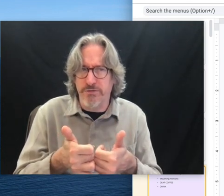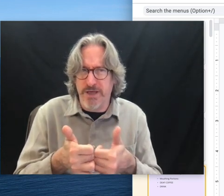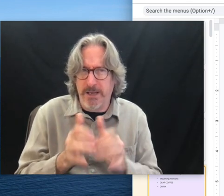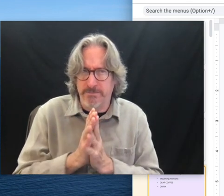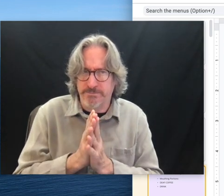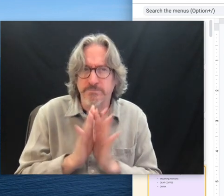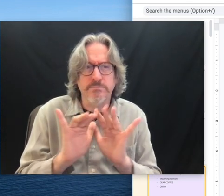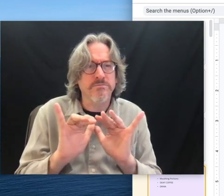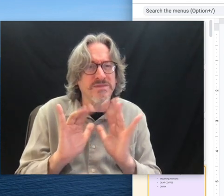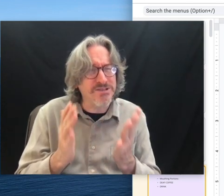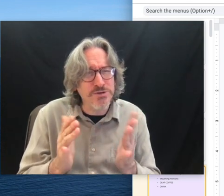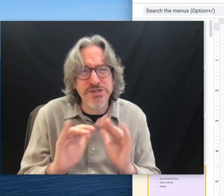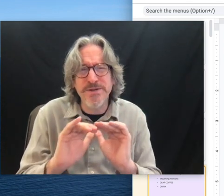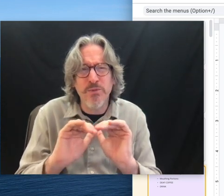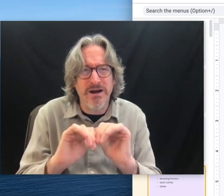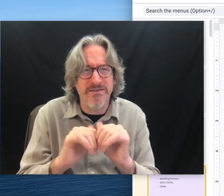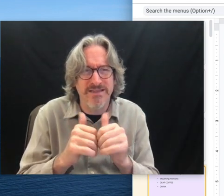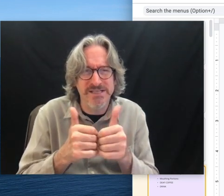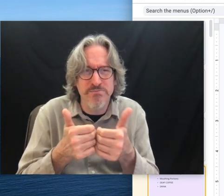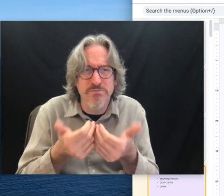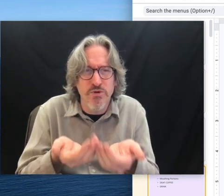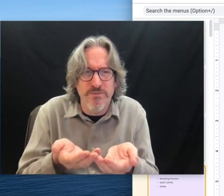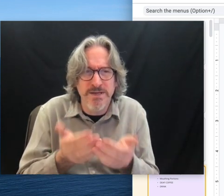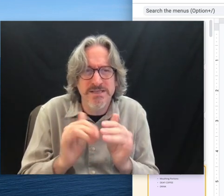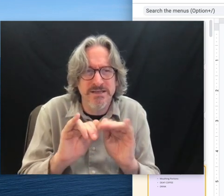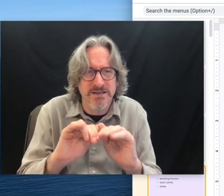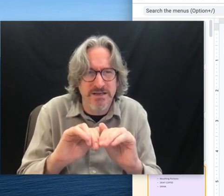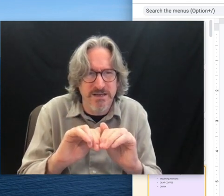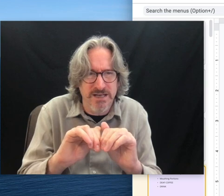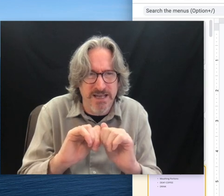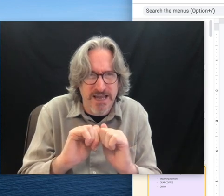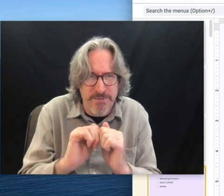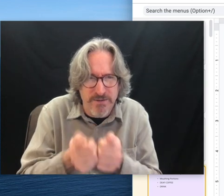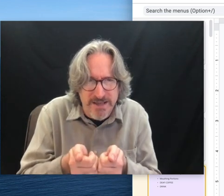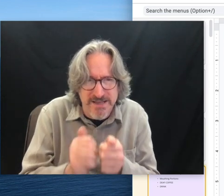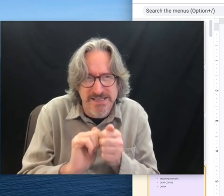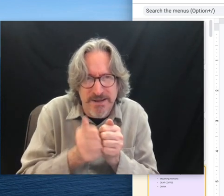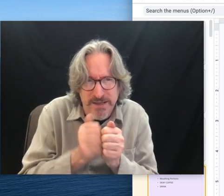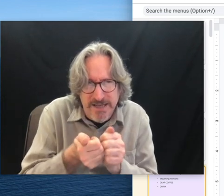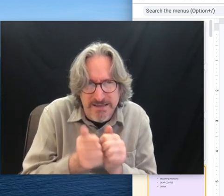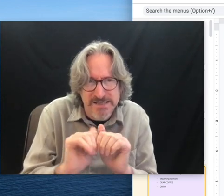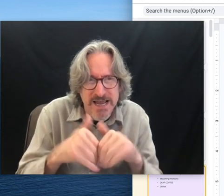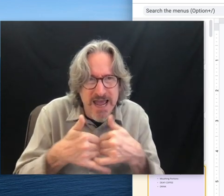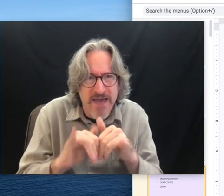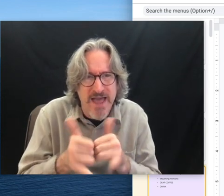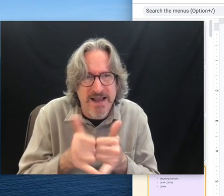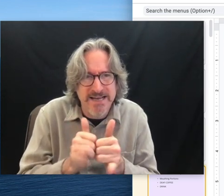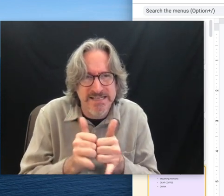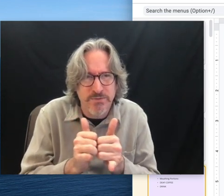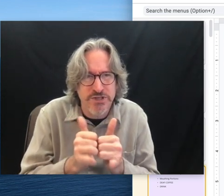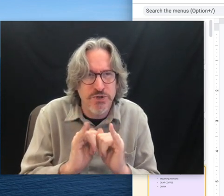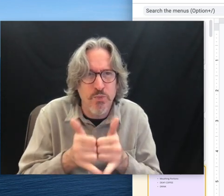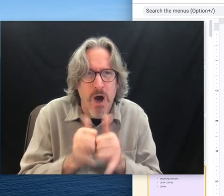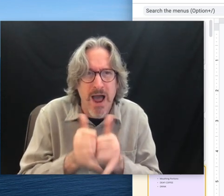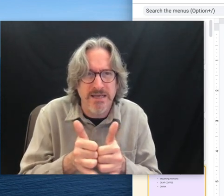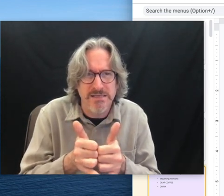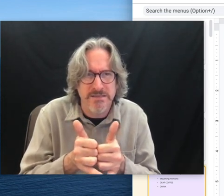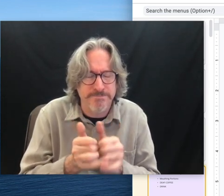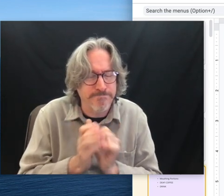regional thing. So just be aware, this movement can be like this, can be like this, and that guy does it with